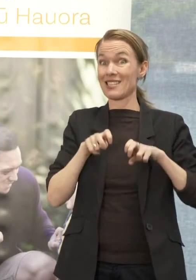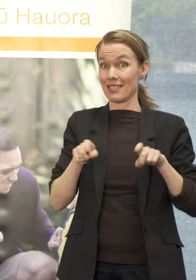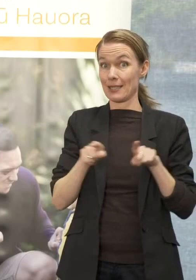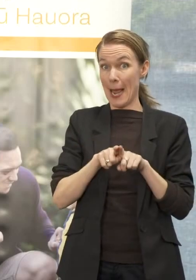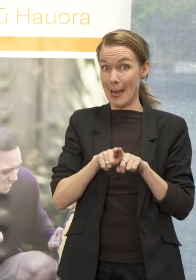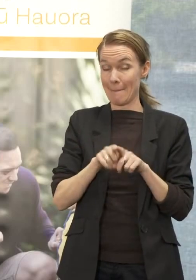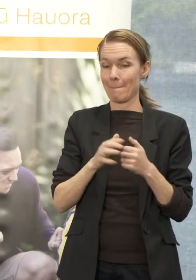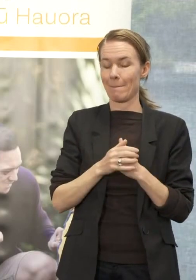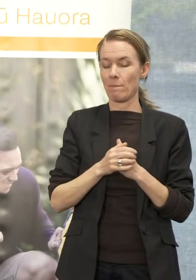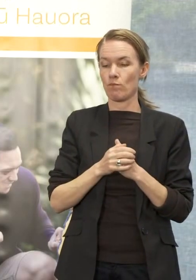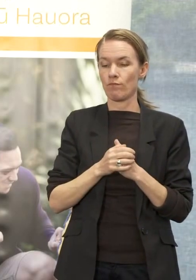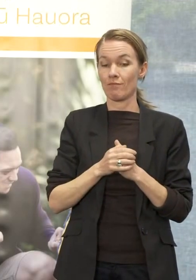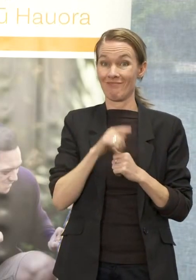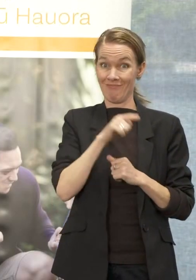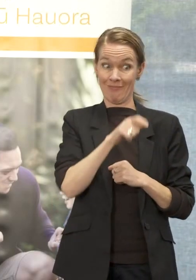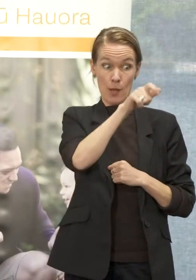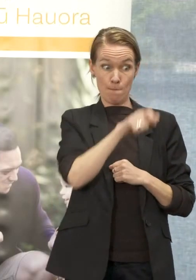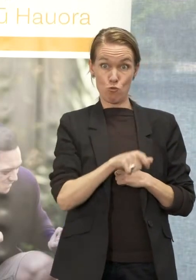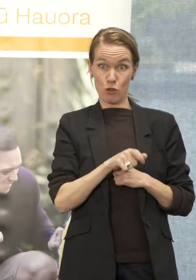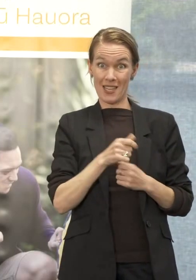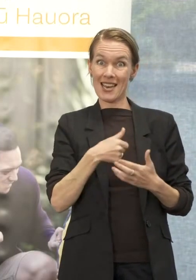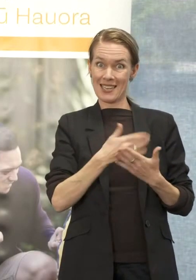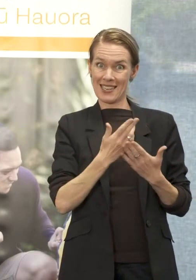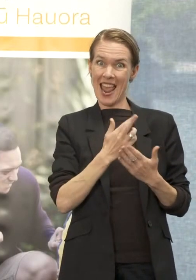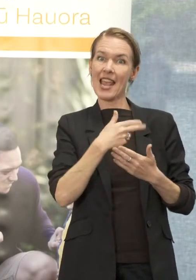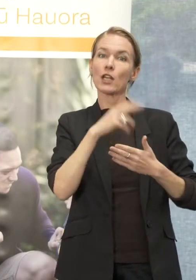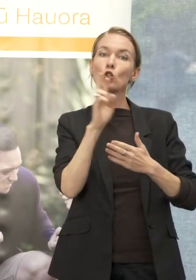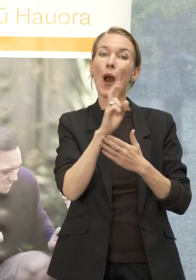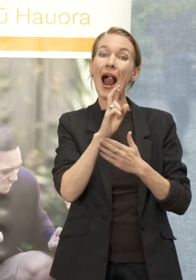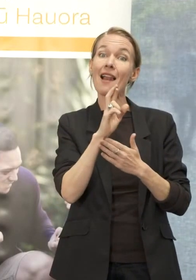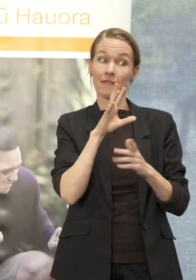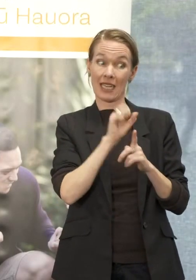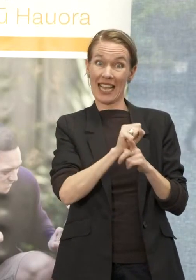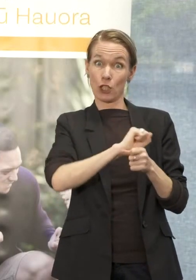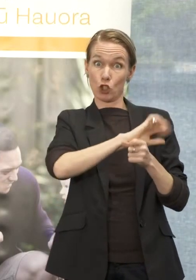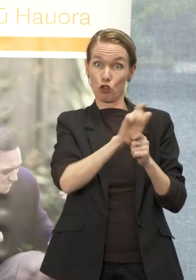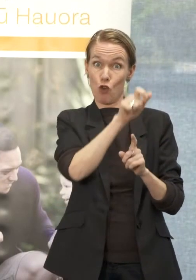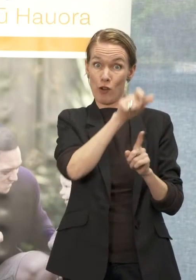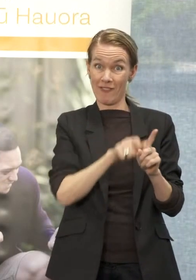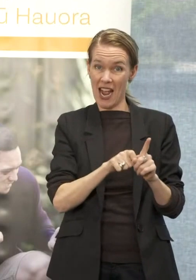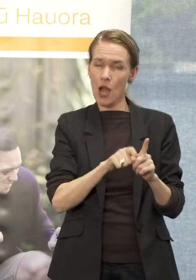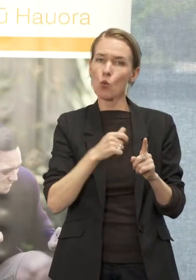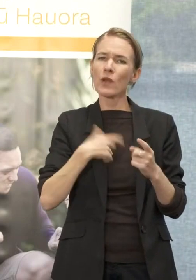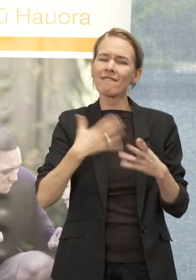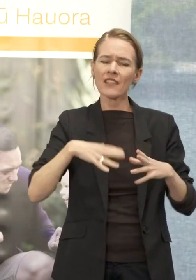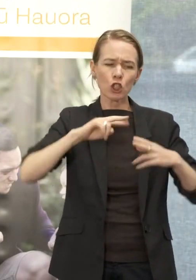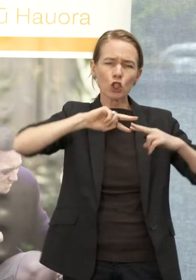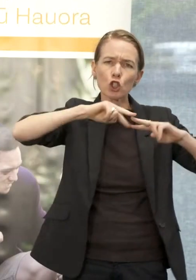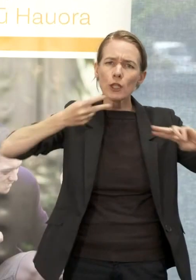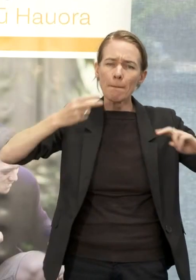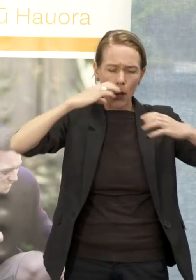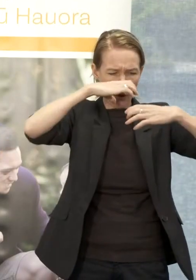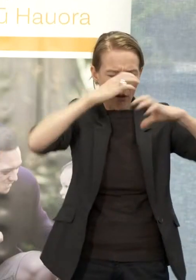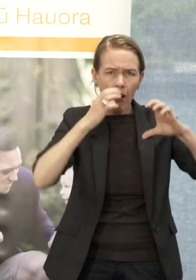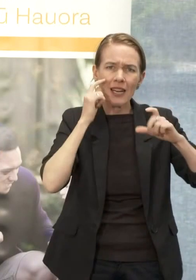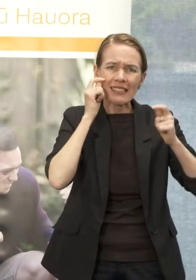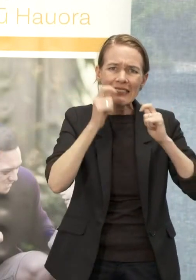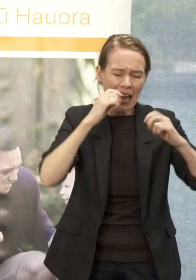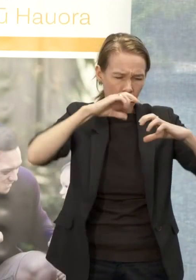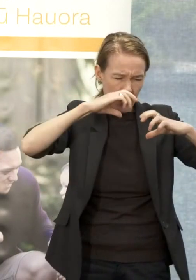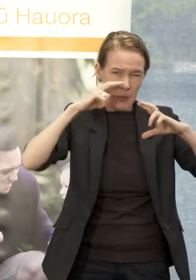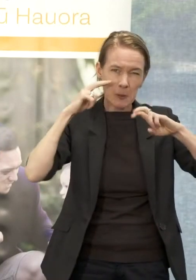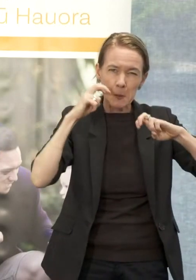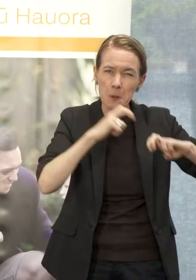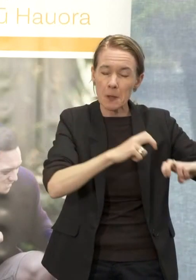positive on day 12, with that individual, from the genomic testing that we've done, and actually this